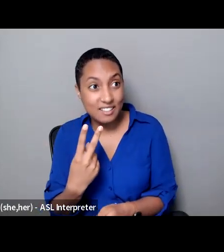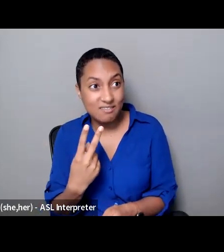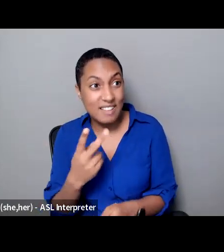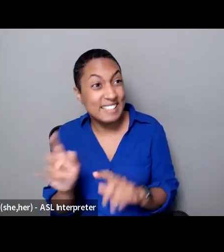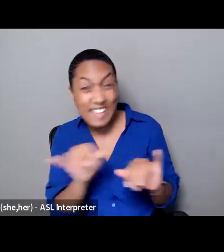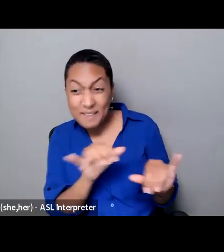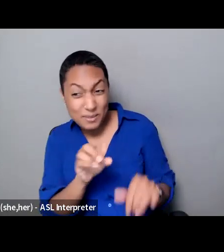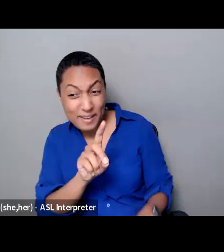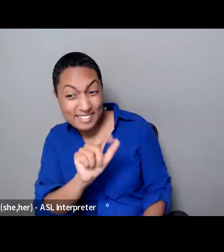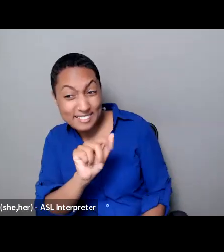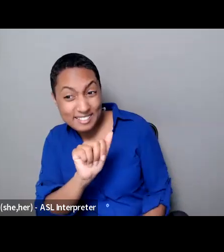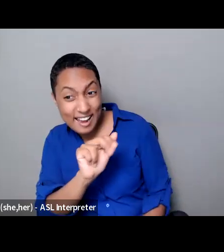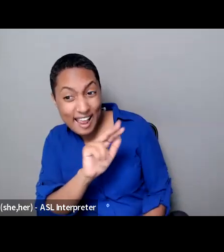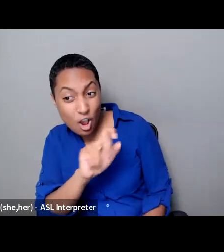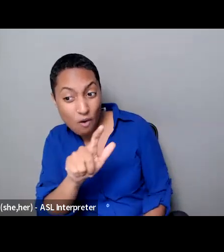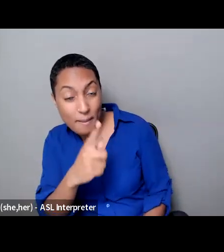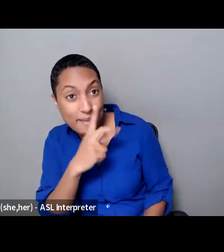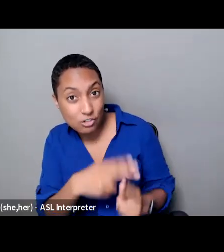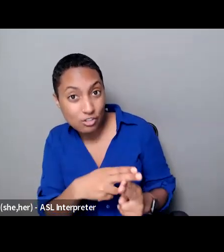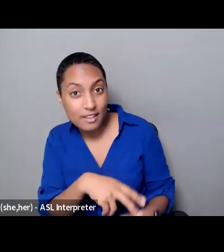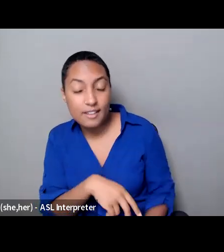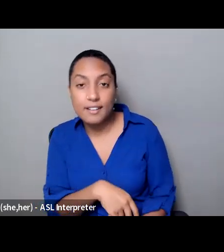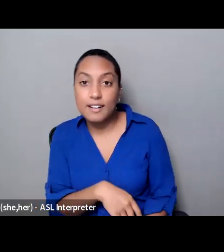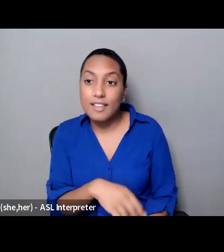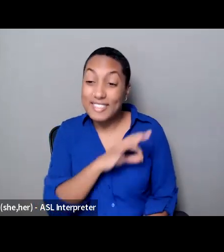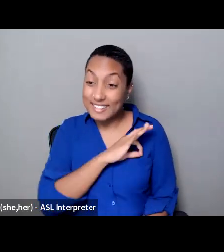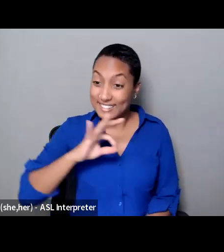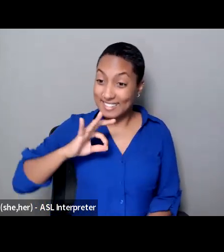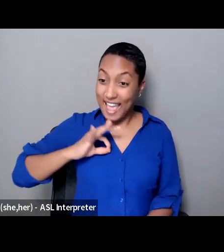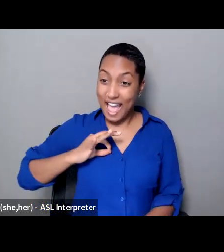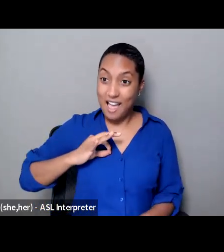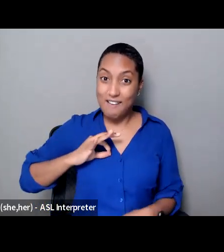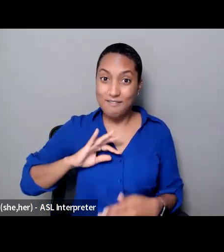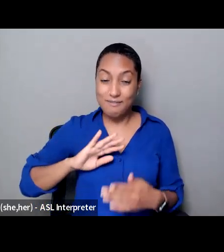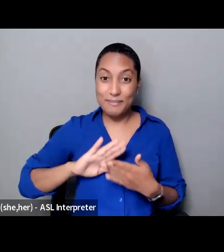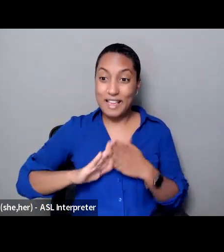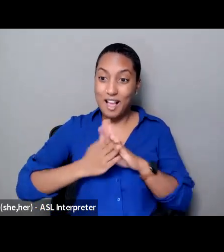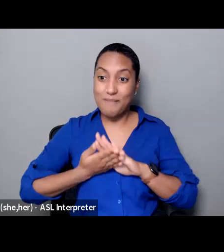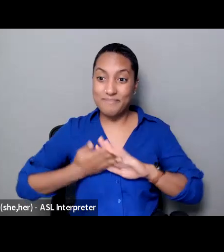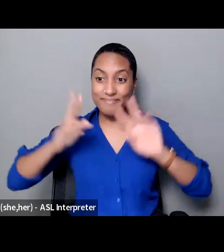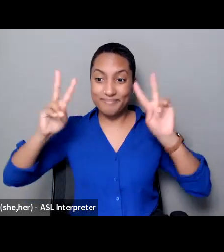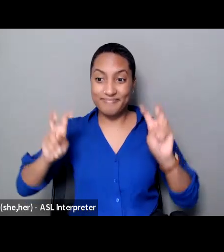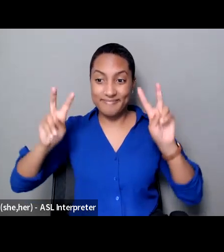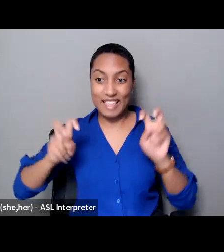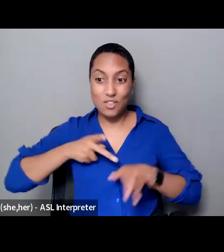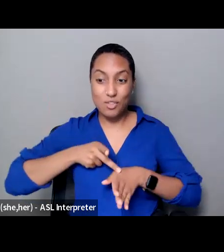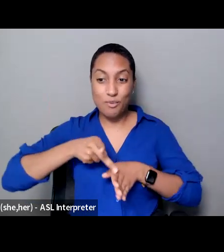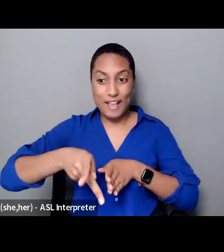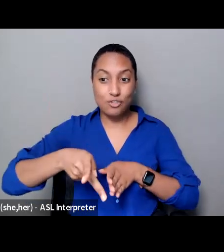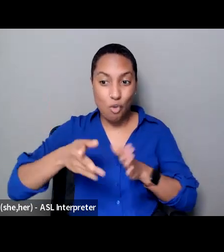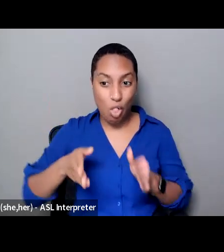staff move themselves again into a role of the professional with the